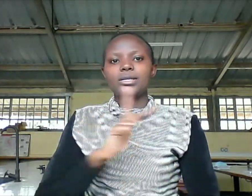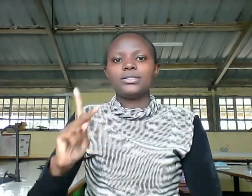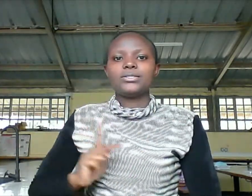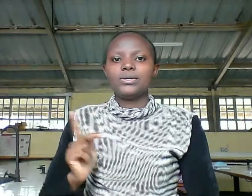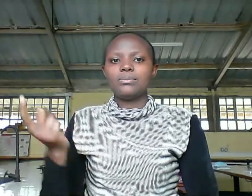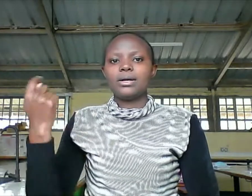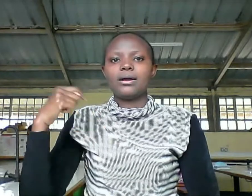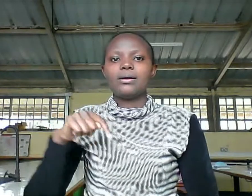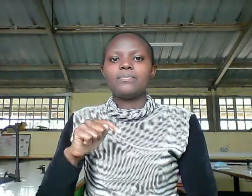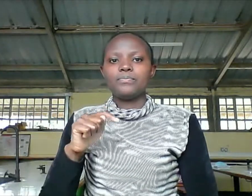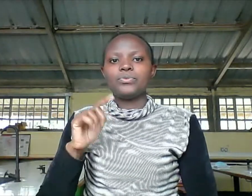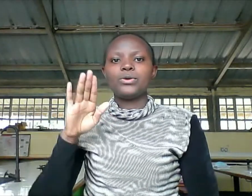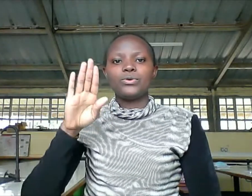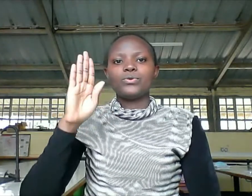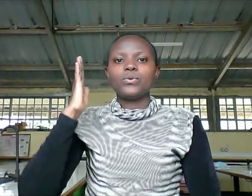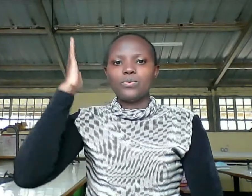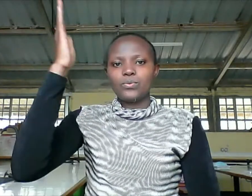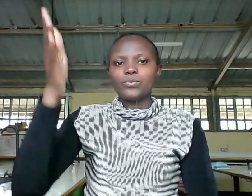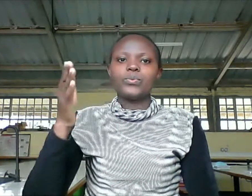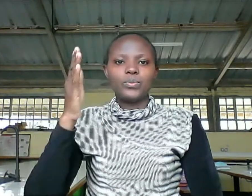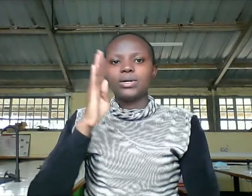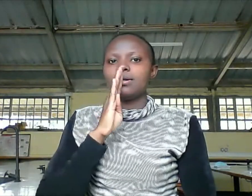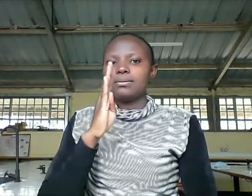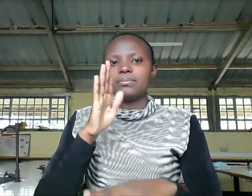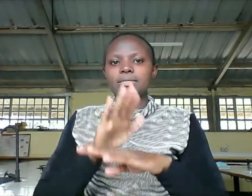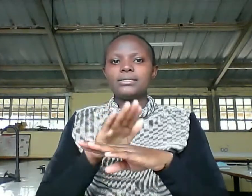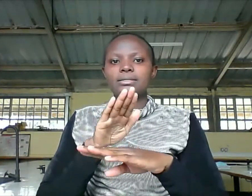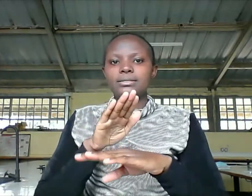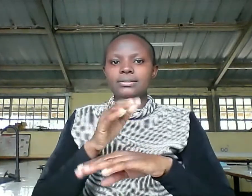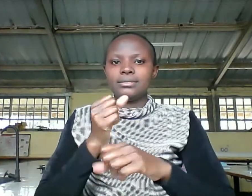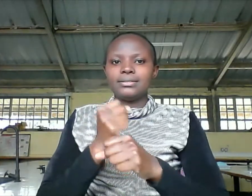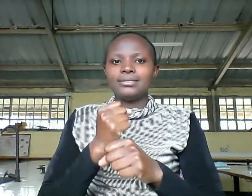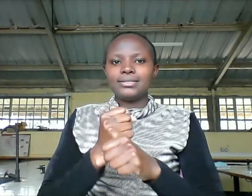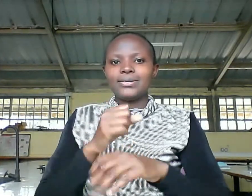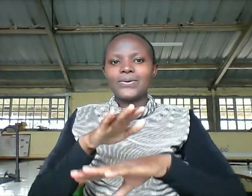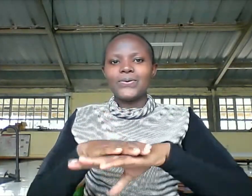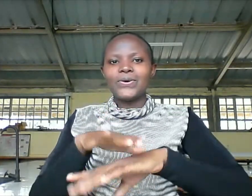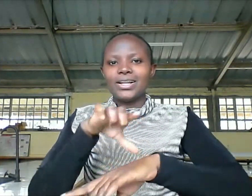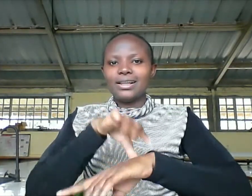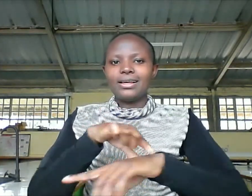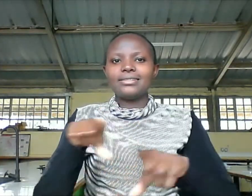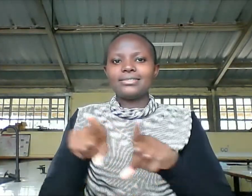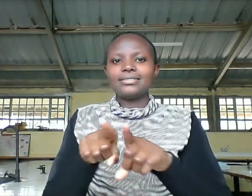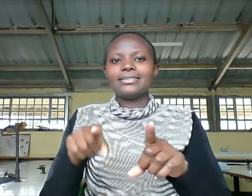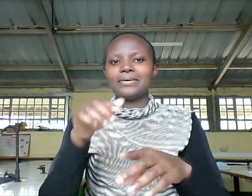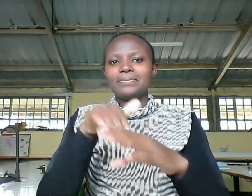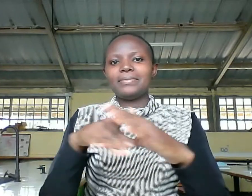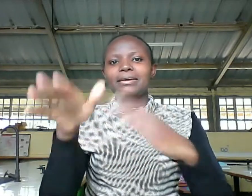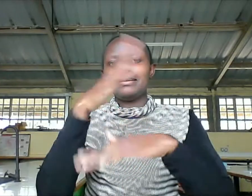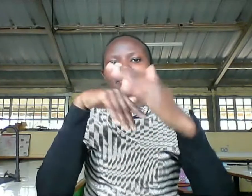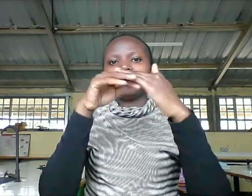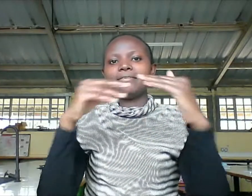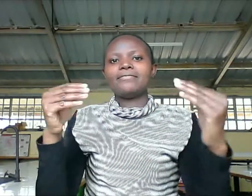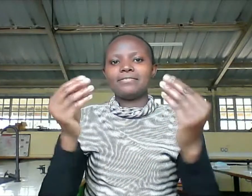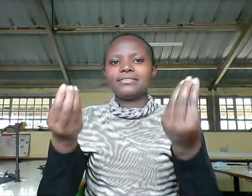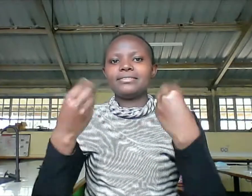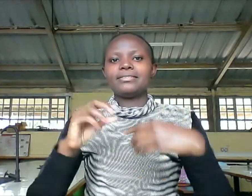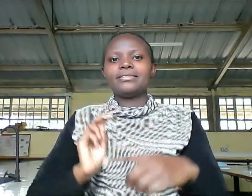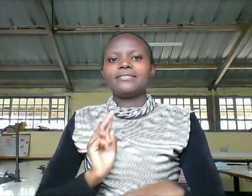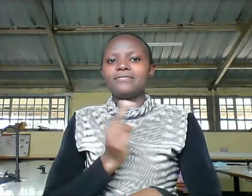will be done on earth as it is in heaven. Give us this day our daily bread, and